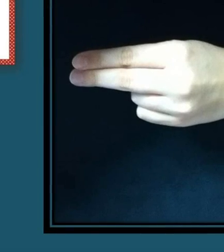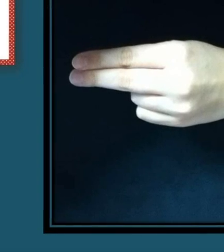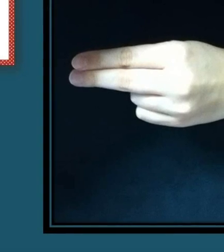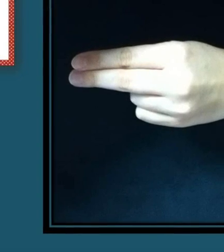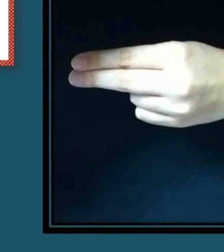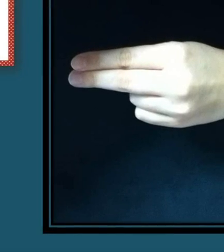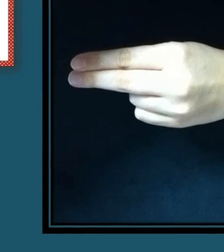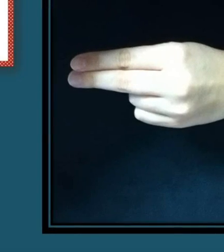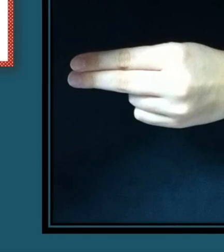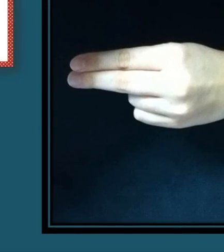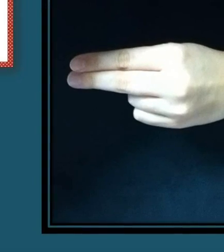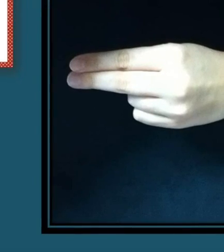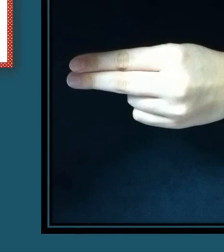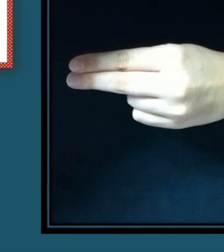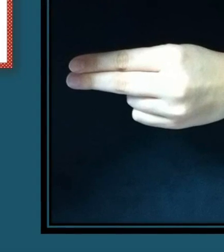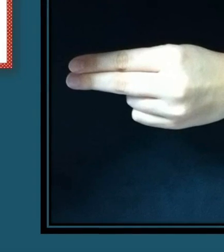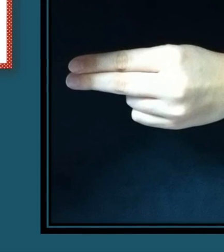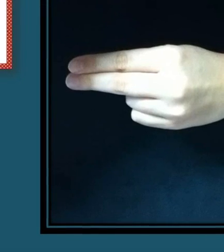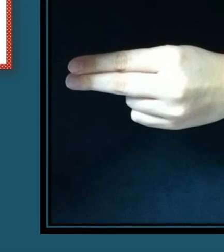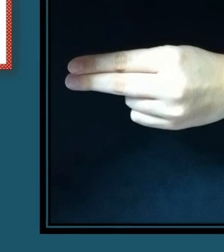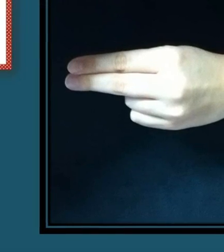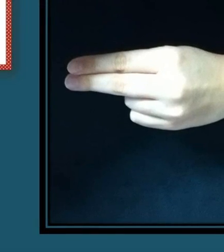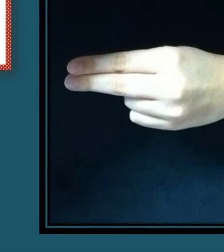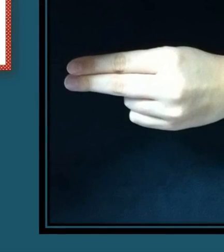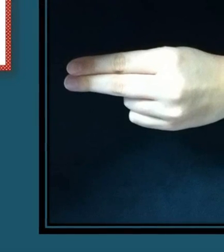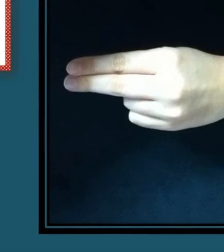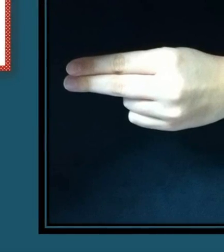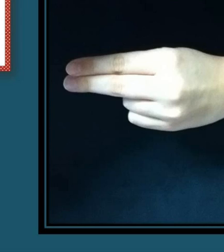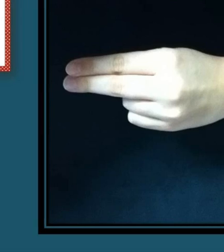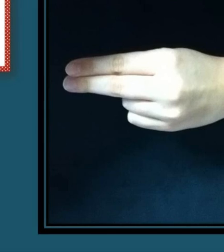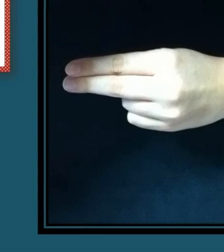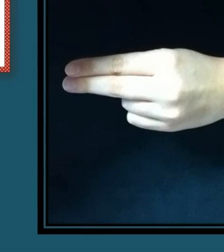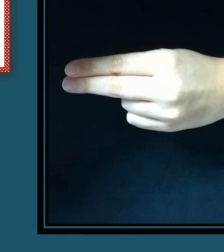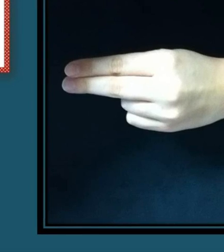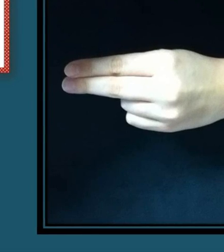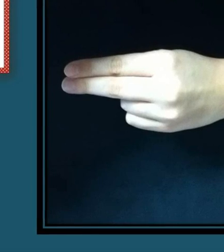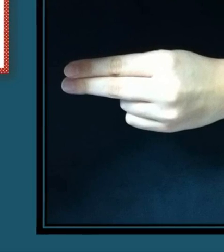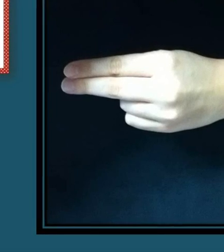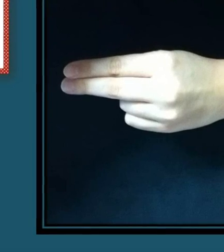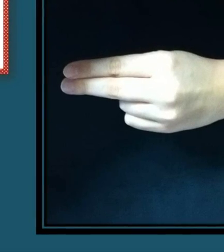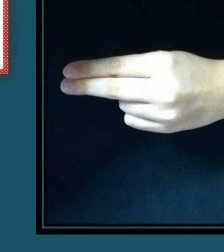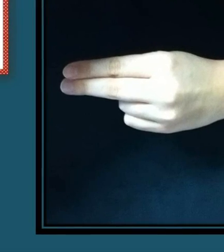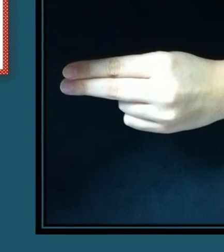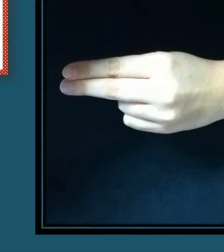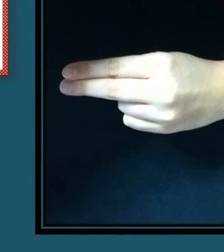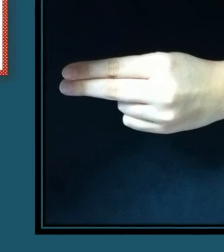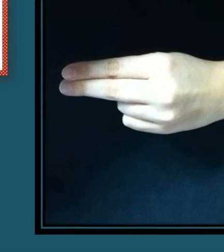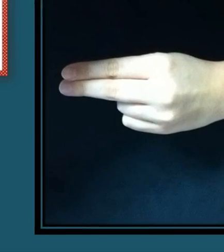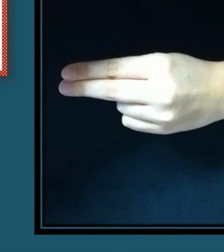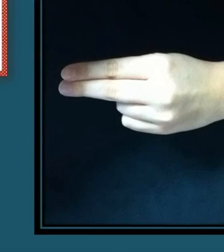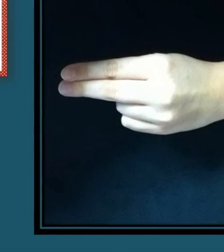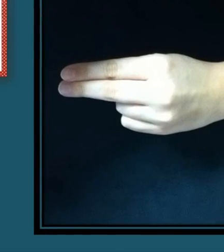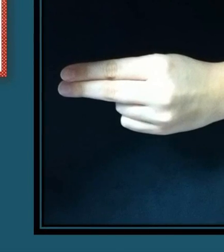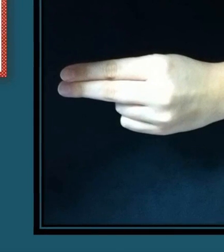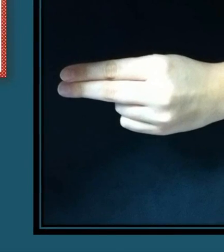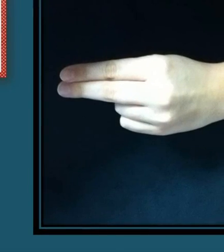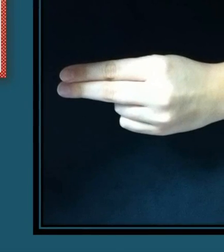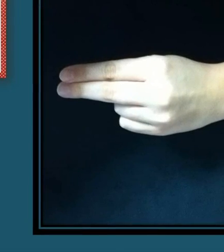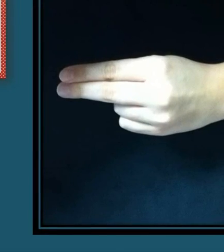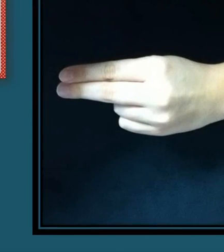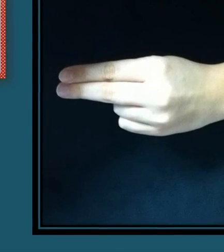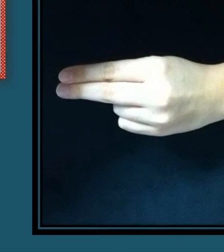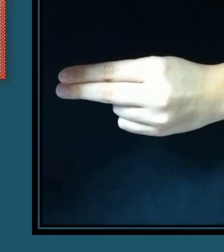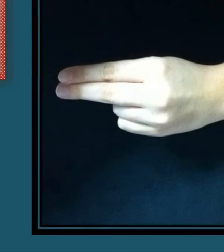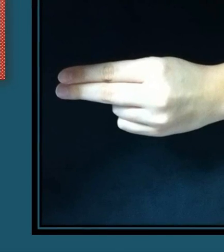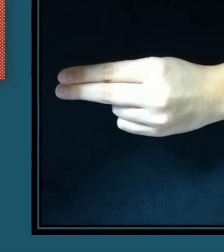very complex letter to sign. The first step you want to take is to bend your ring and pinky finger completely down to your